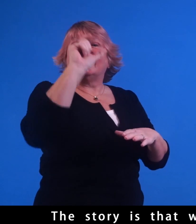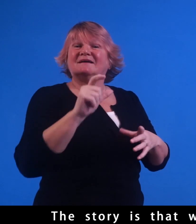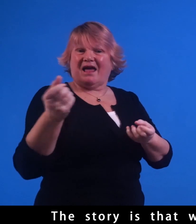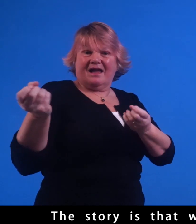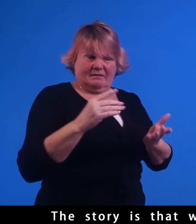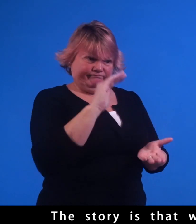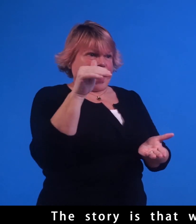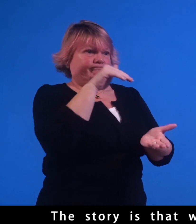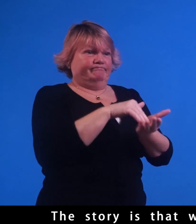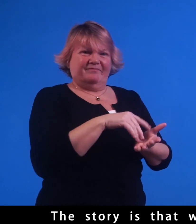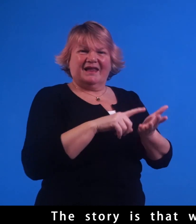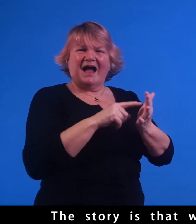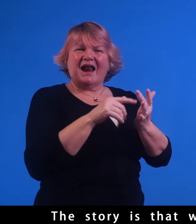Italy,